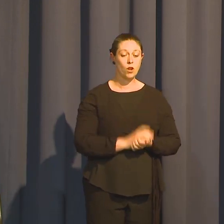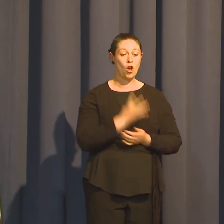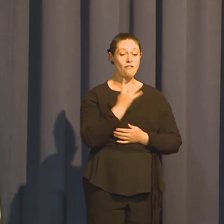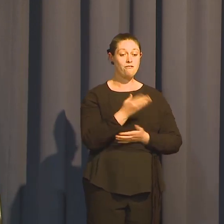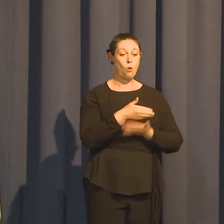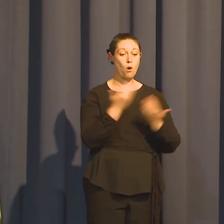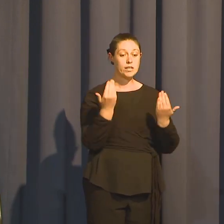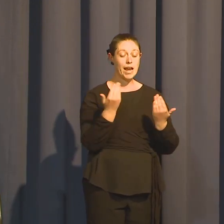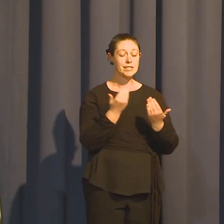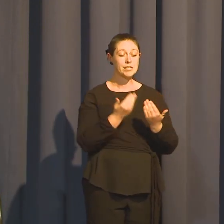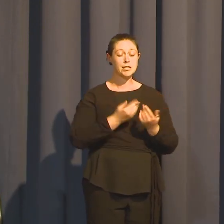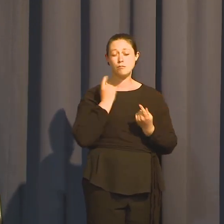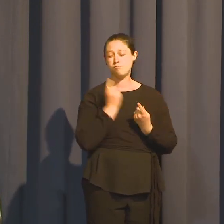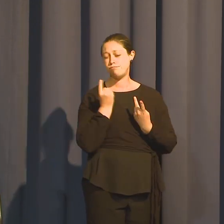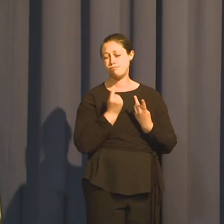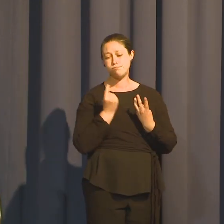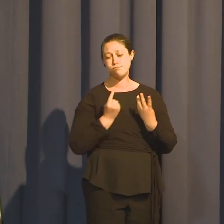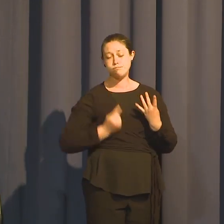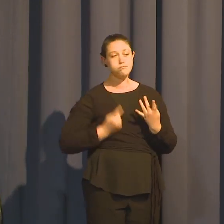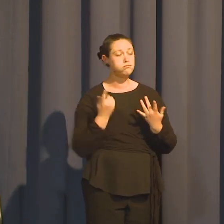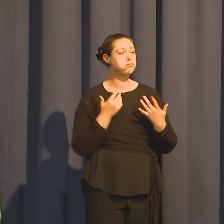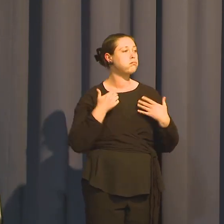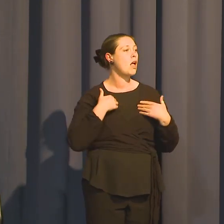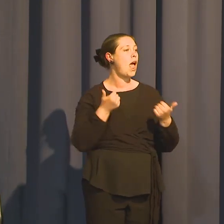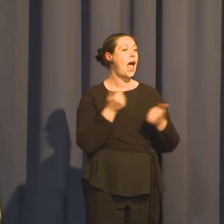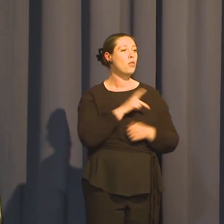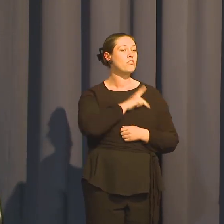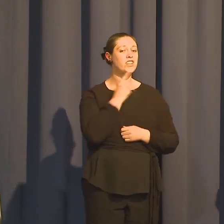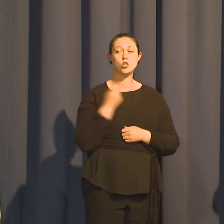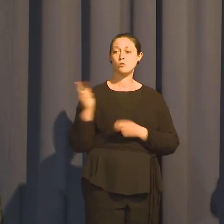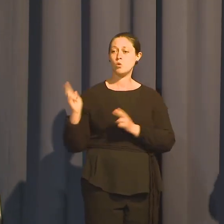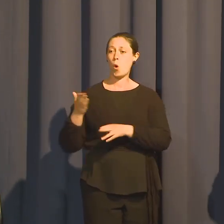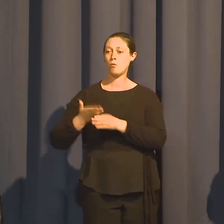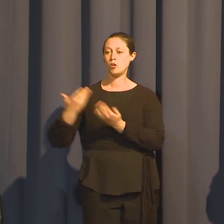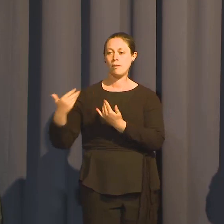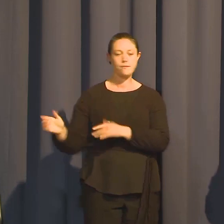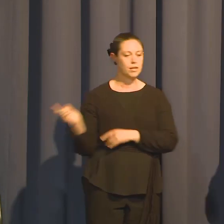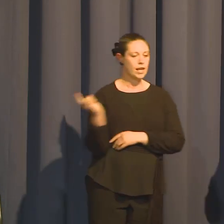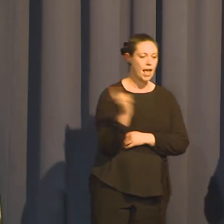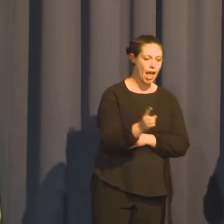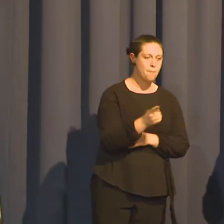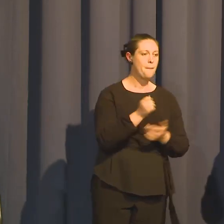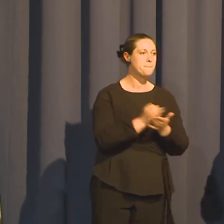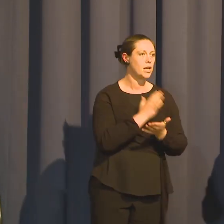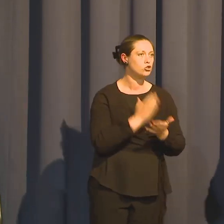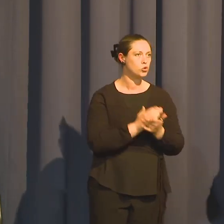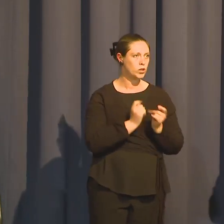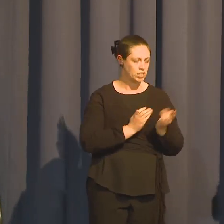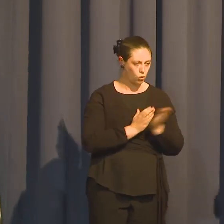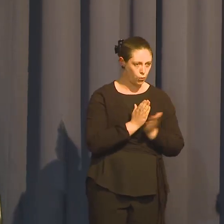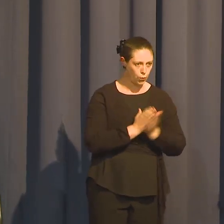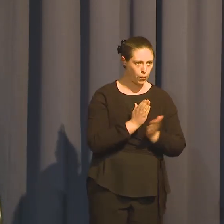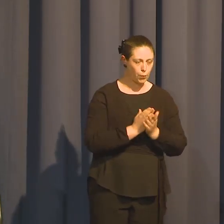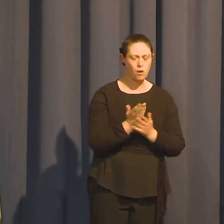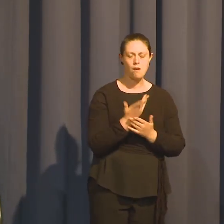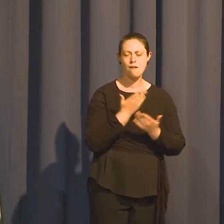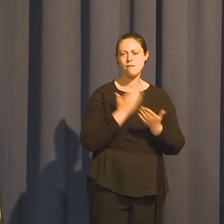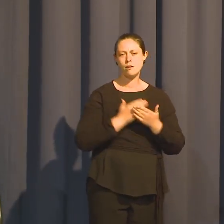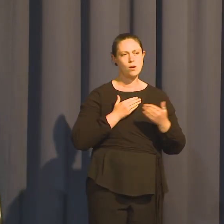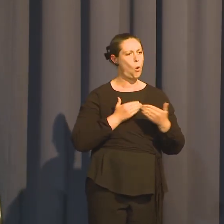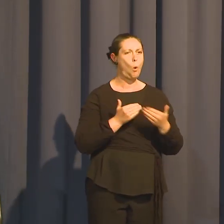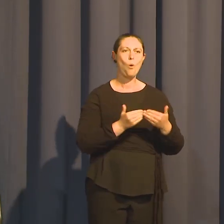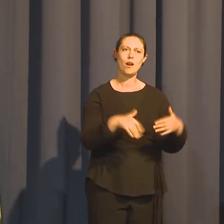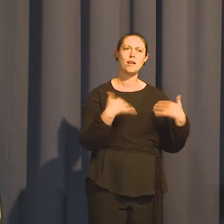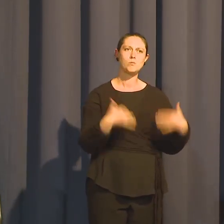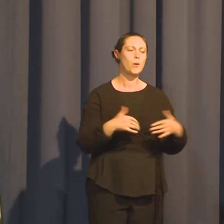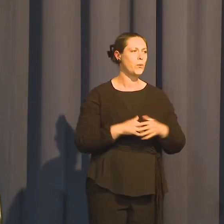of health professionals who'd come away from their usual daily jobs to carry out those tests in an extremely organised manner,